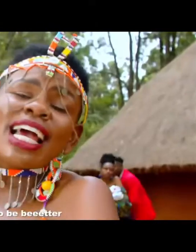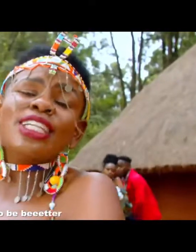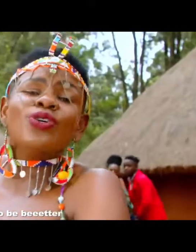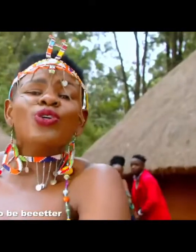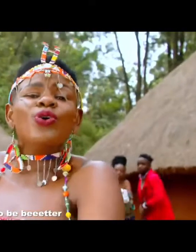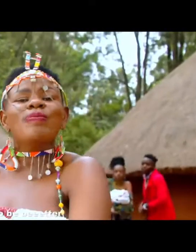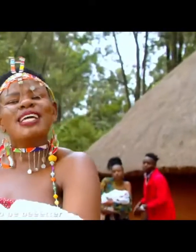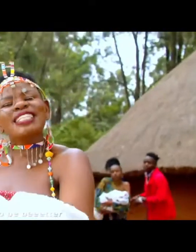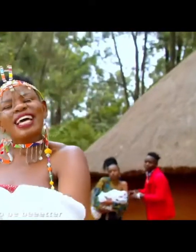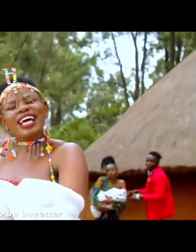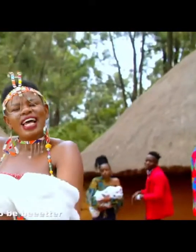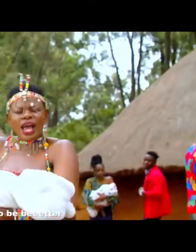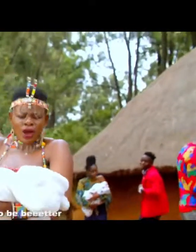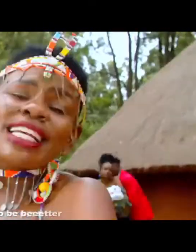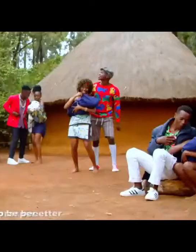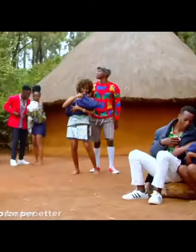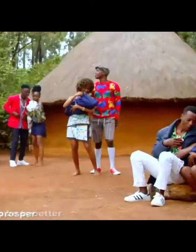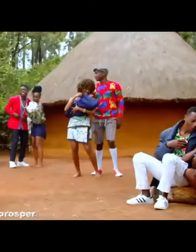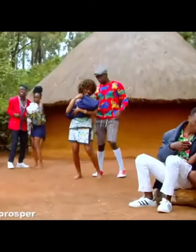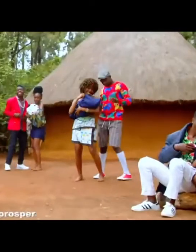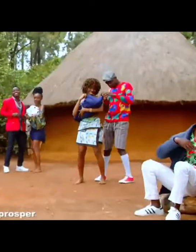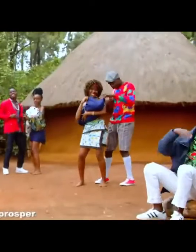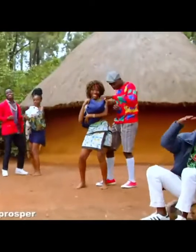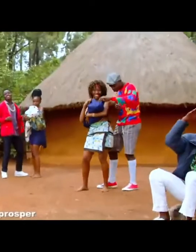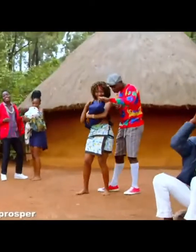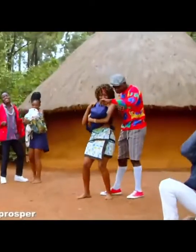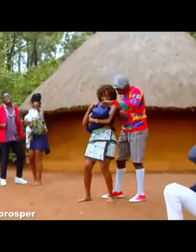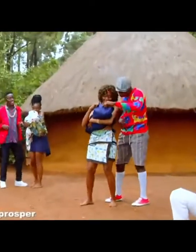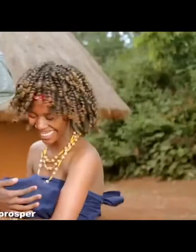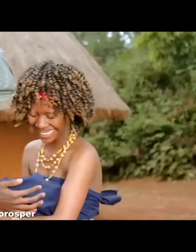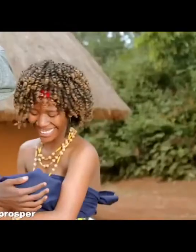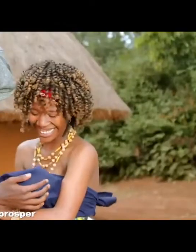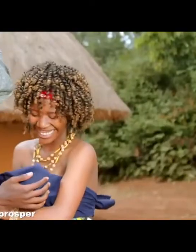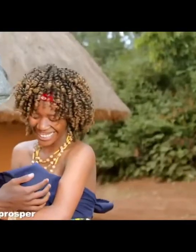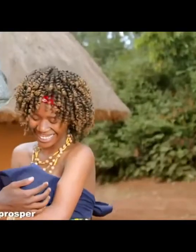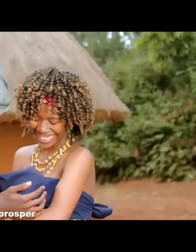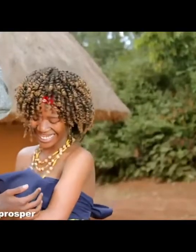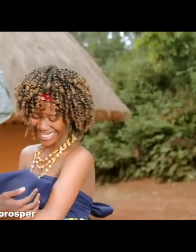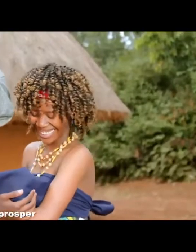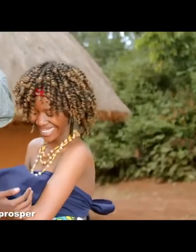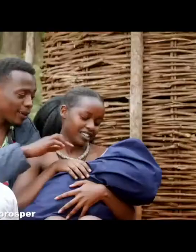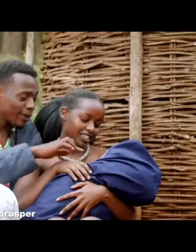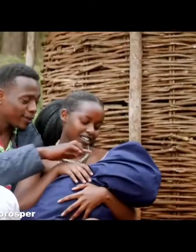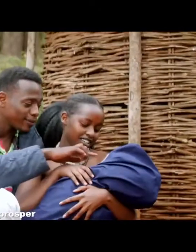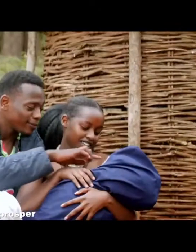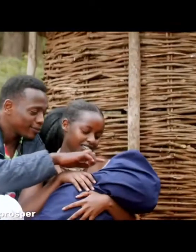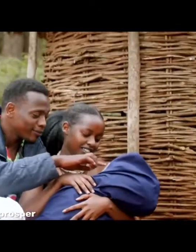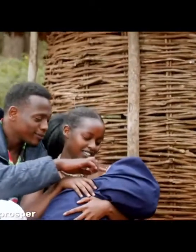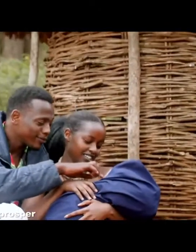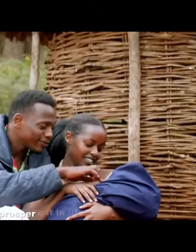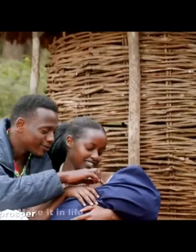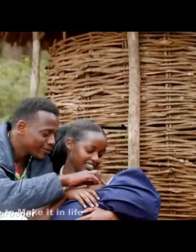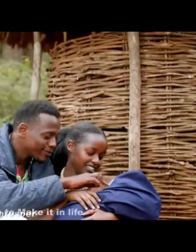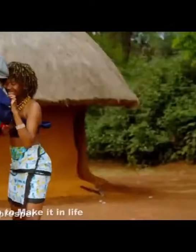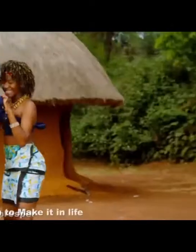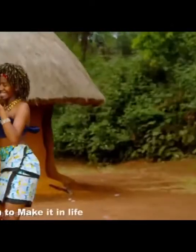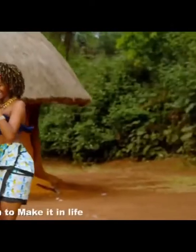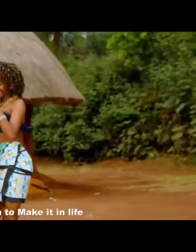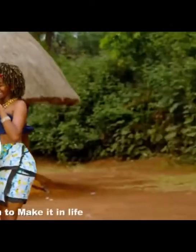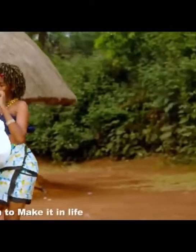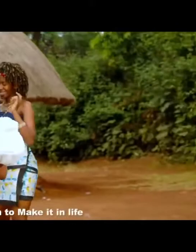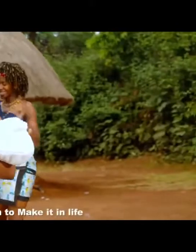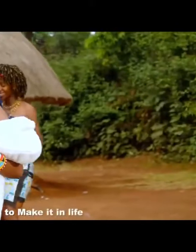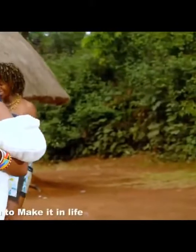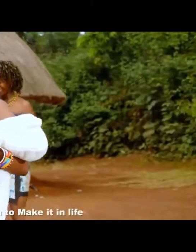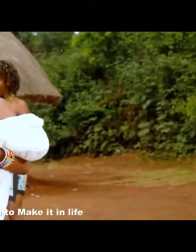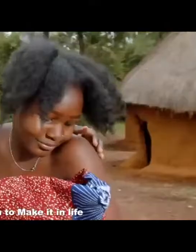Everyone wants still to do better. Ufaulu mama wape kukwea. We want the